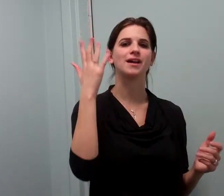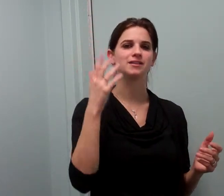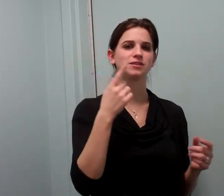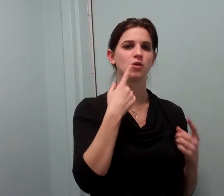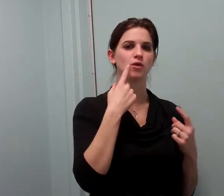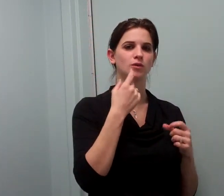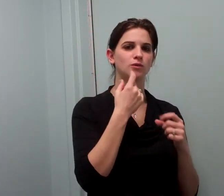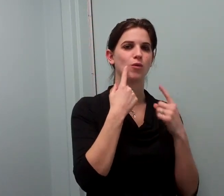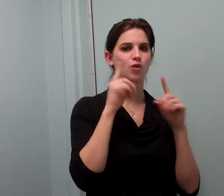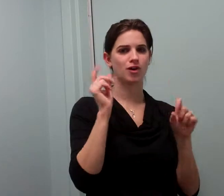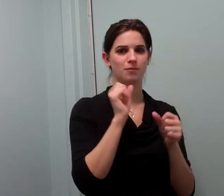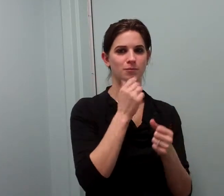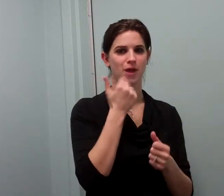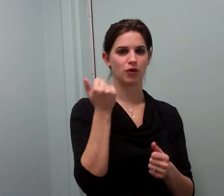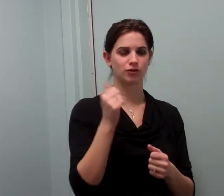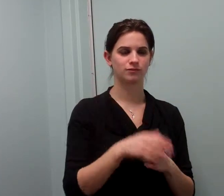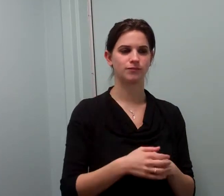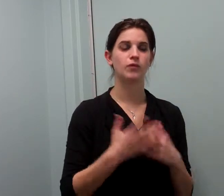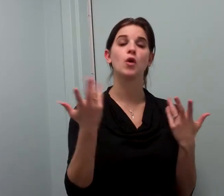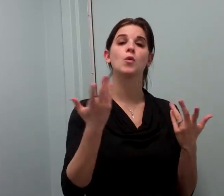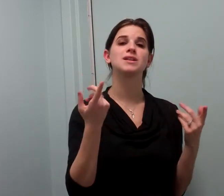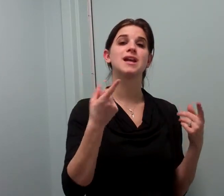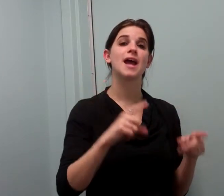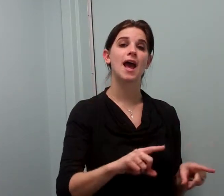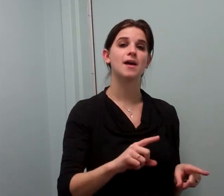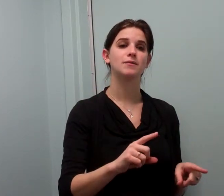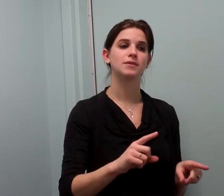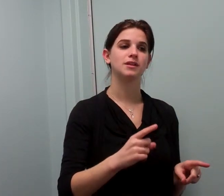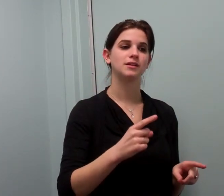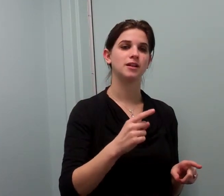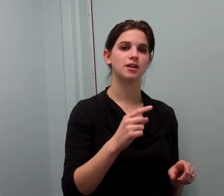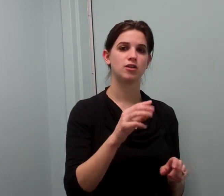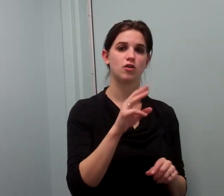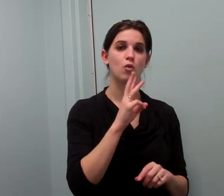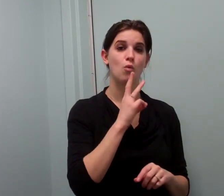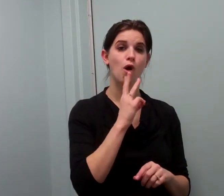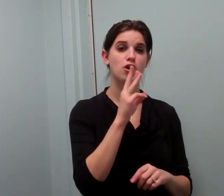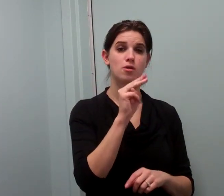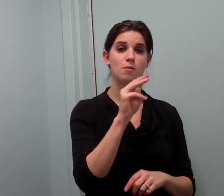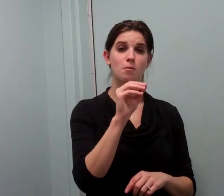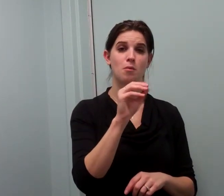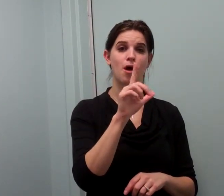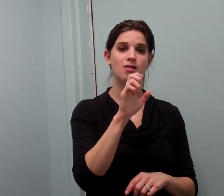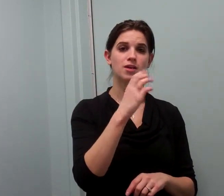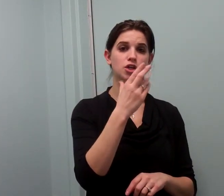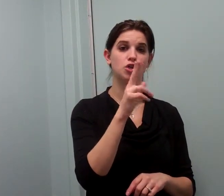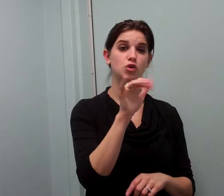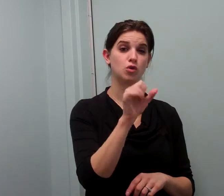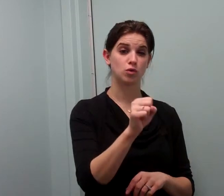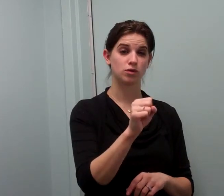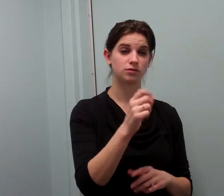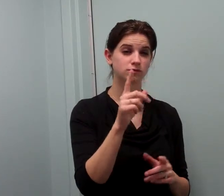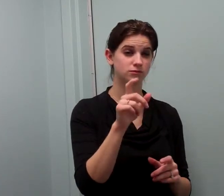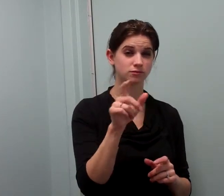What's happening to those water molecules in hot water versus cold water? It has to do with speed. What? They move